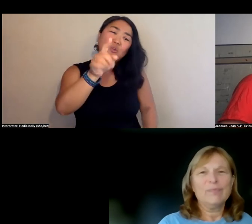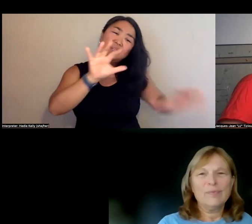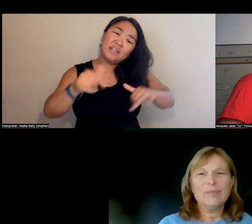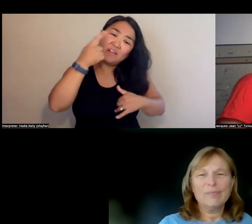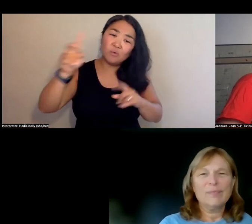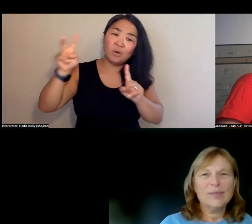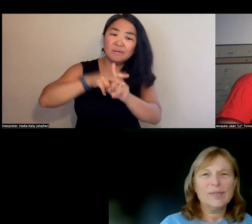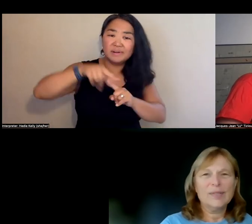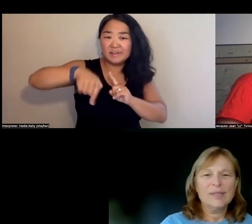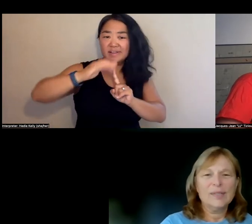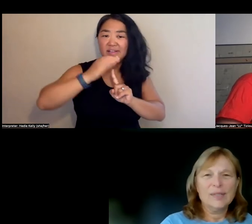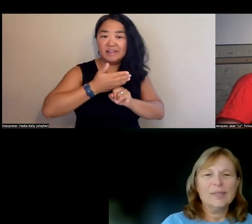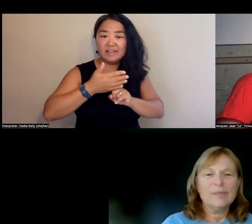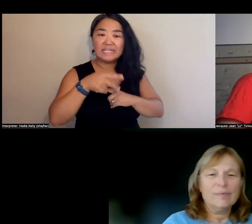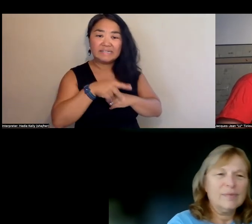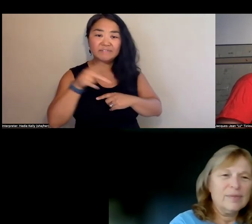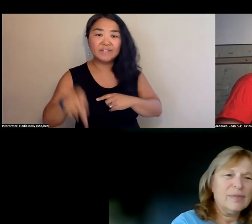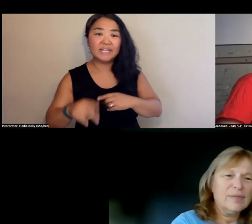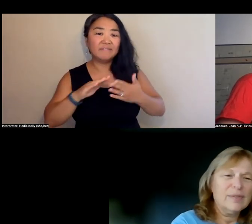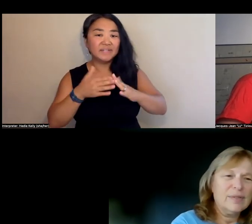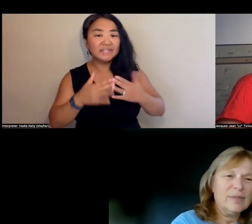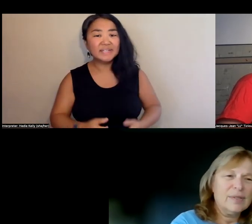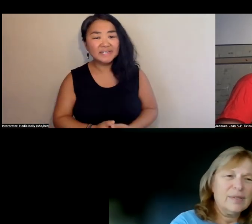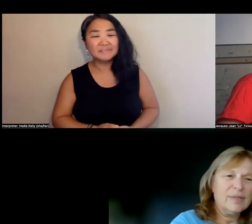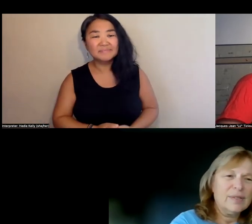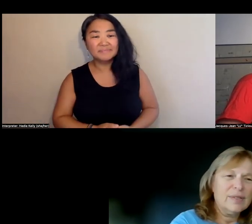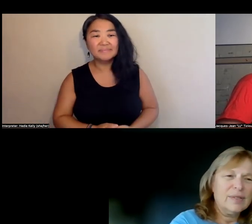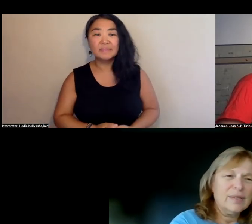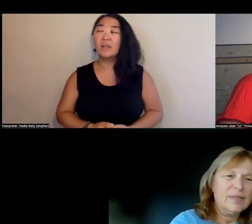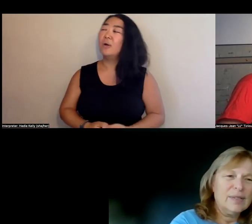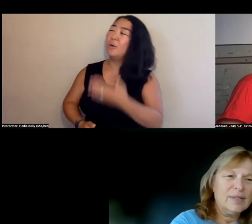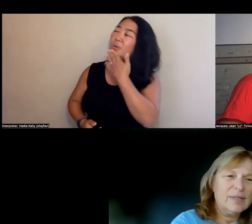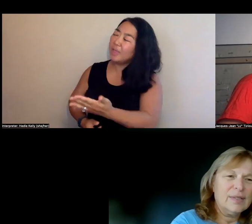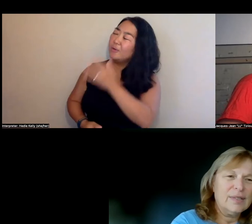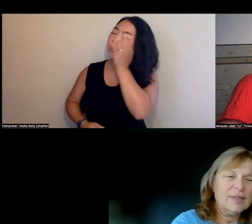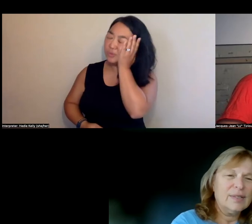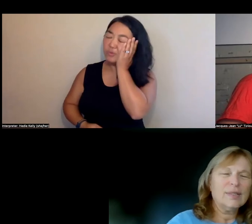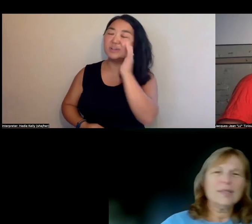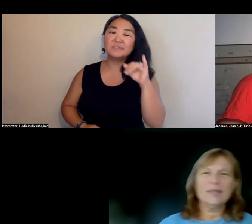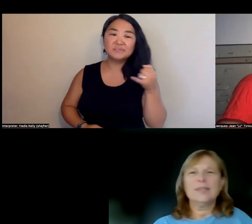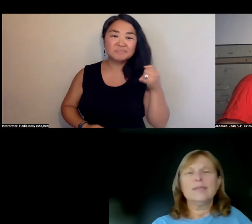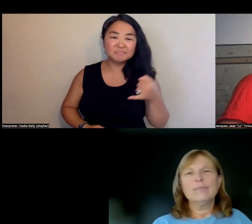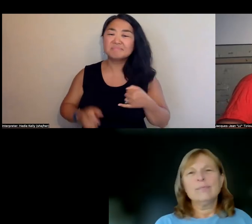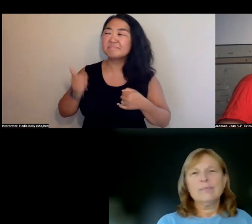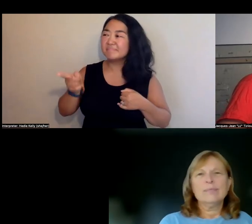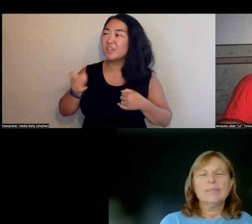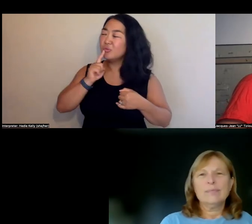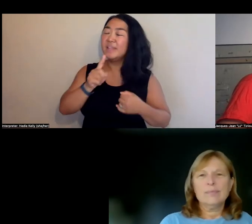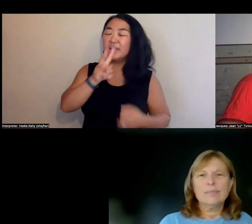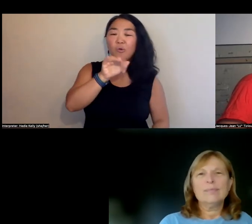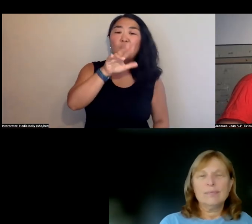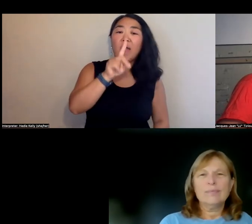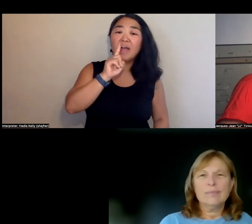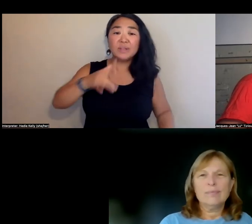Mm. Thank you. And yeah, there's wild and exciting parts